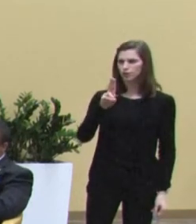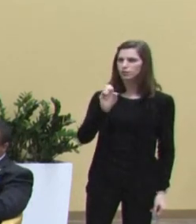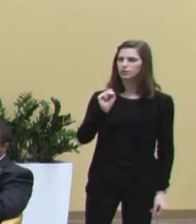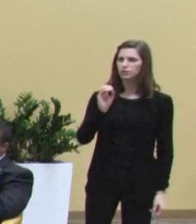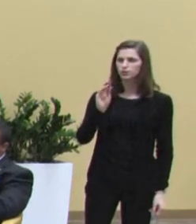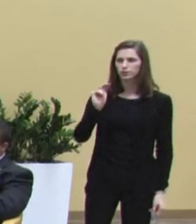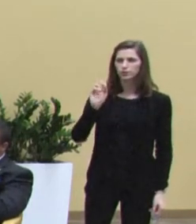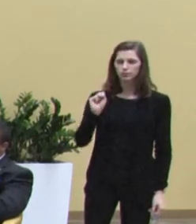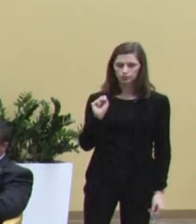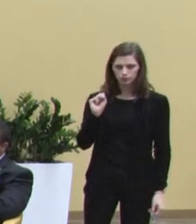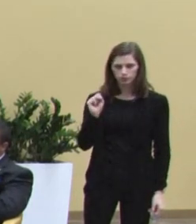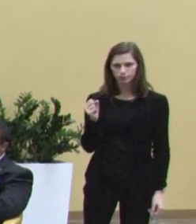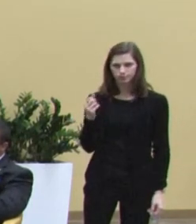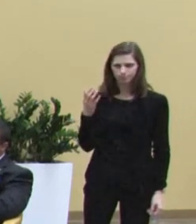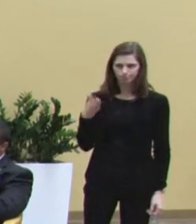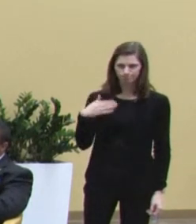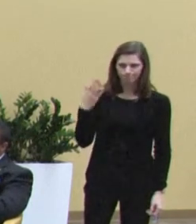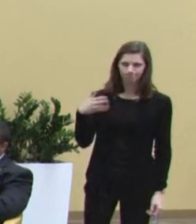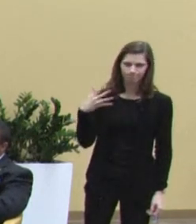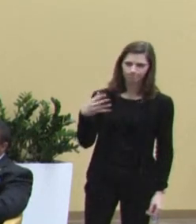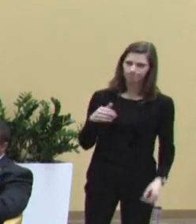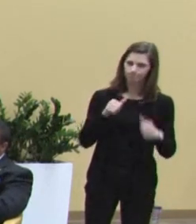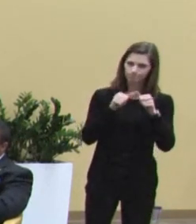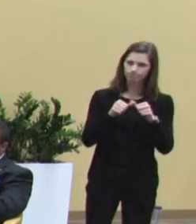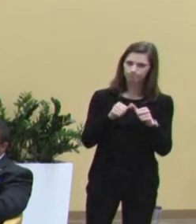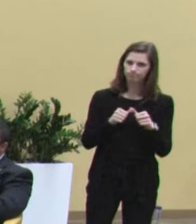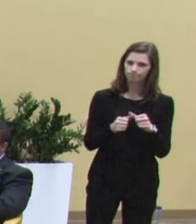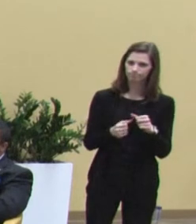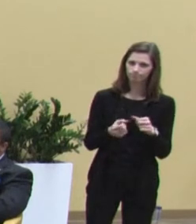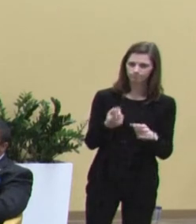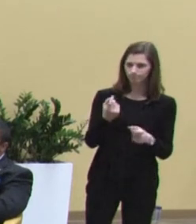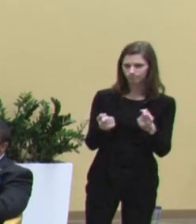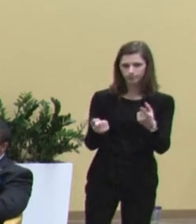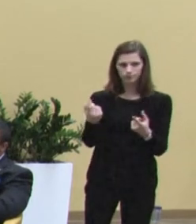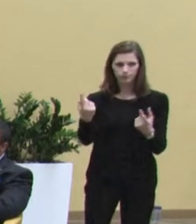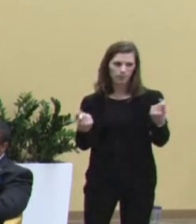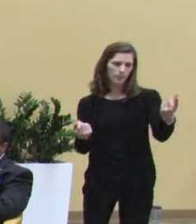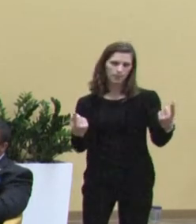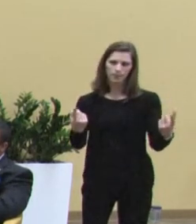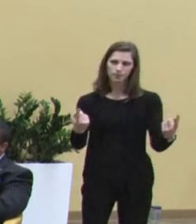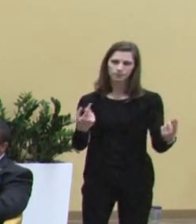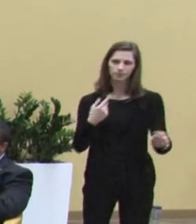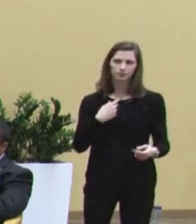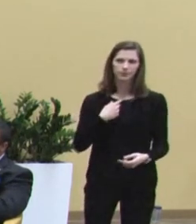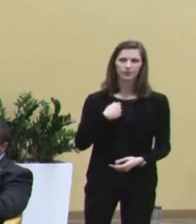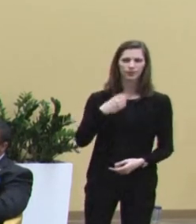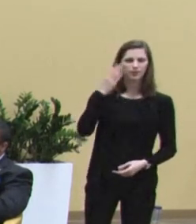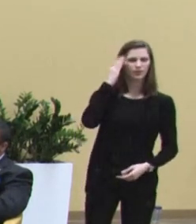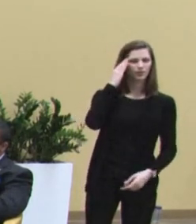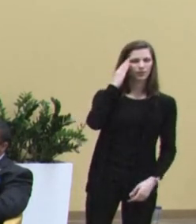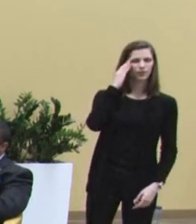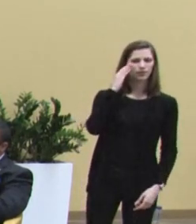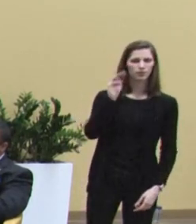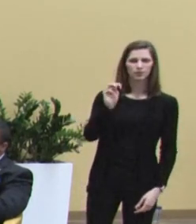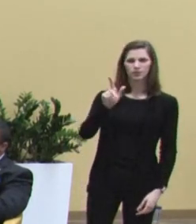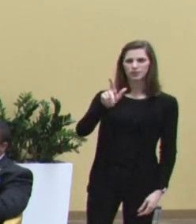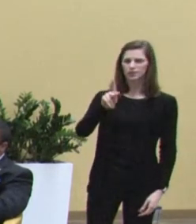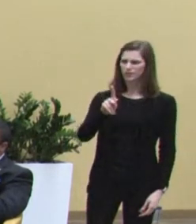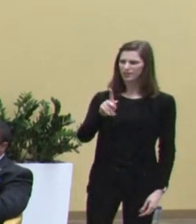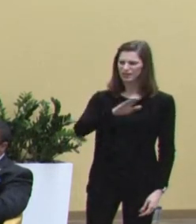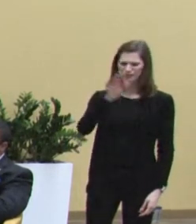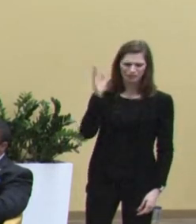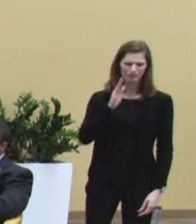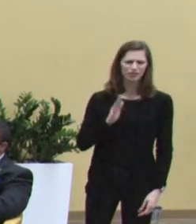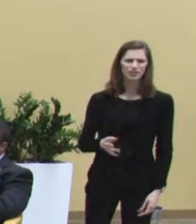can recall Governor alluding to the fact that in his heart, he would never want to see a Ferguson type